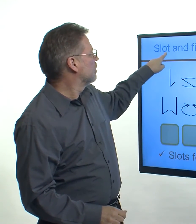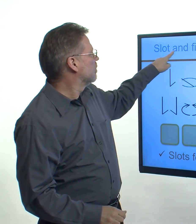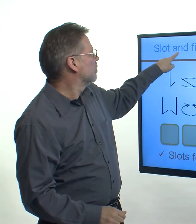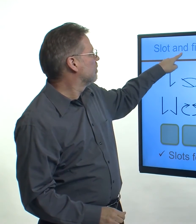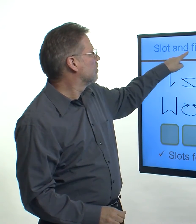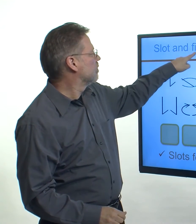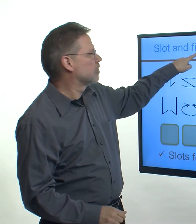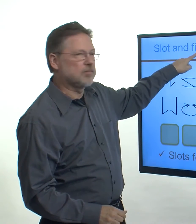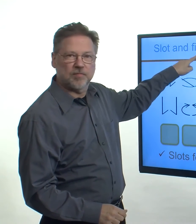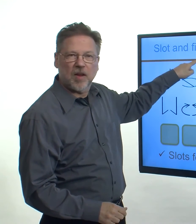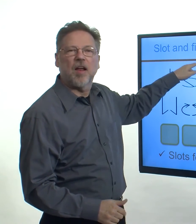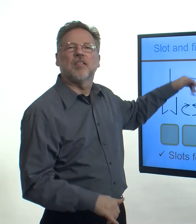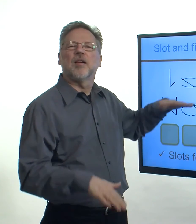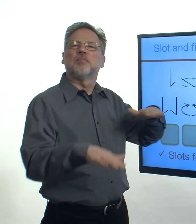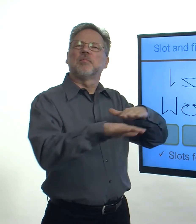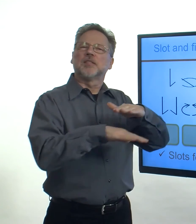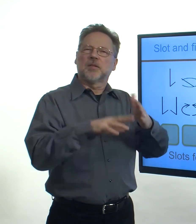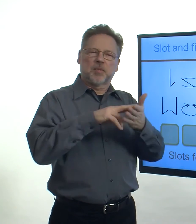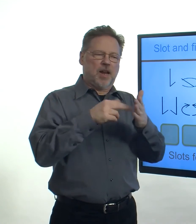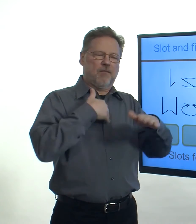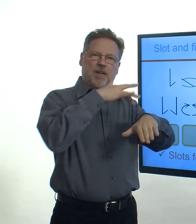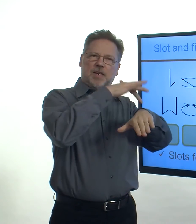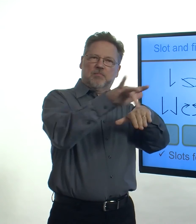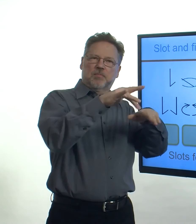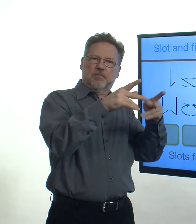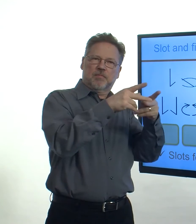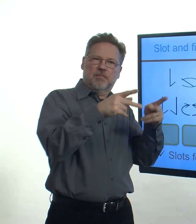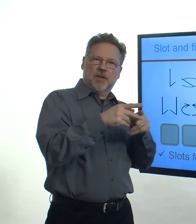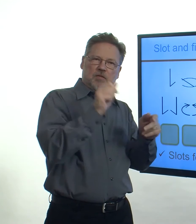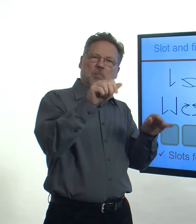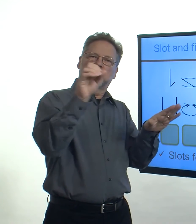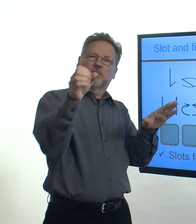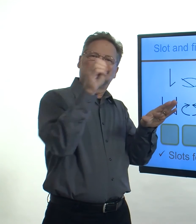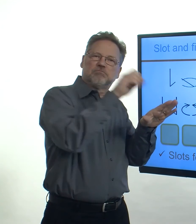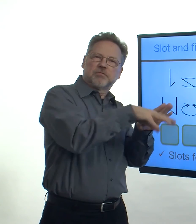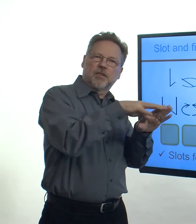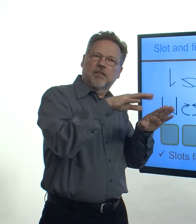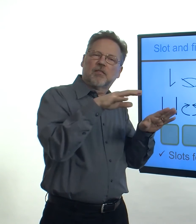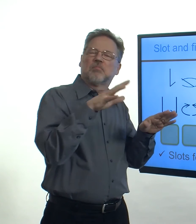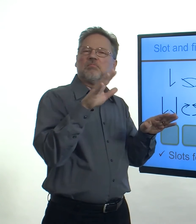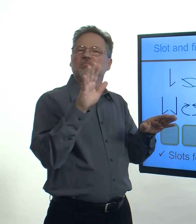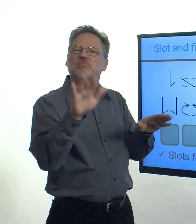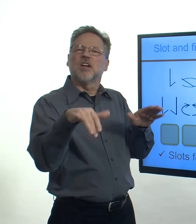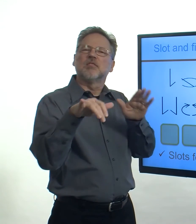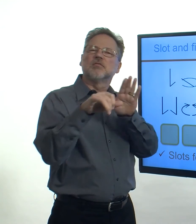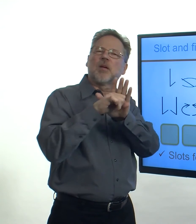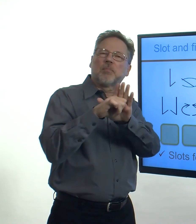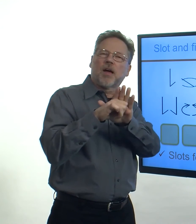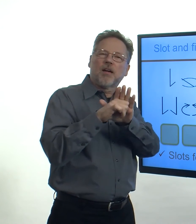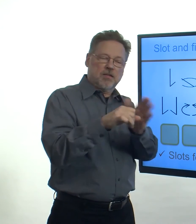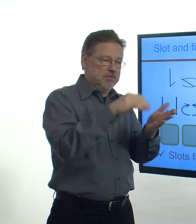A slot and filler template basically means that there are empty placeholders for putting symbols.